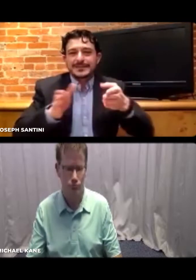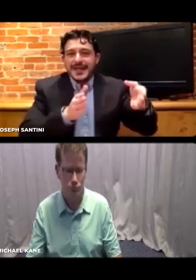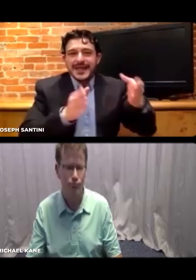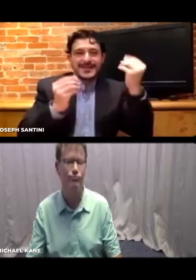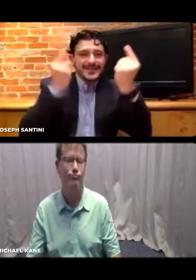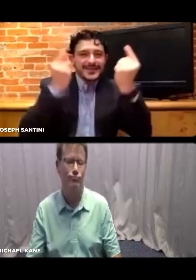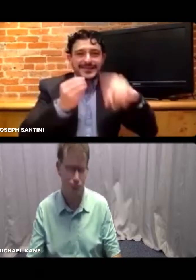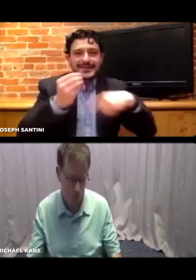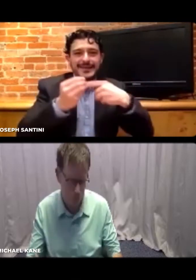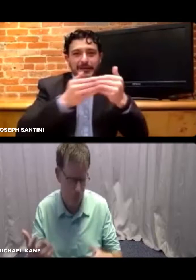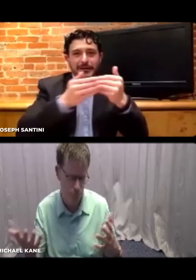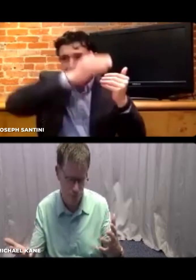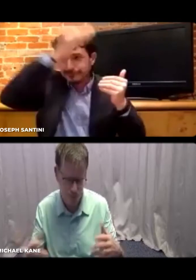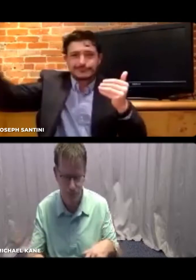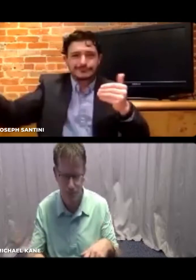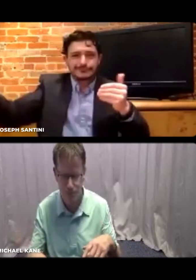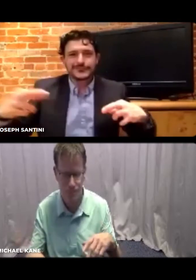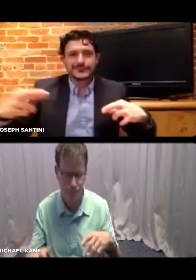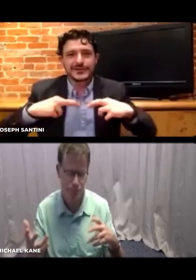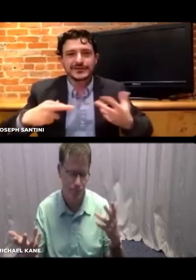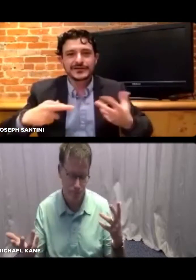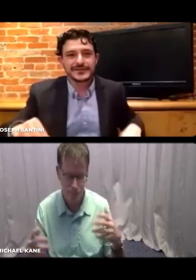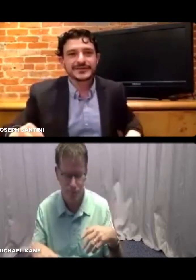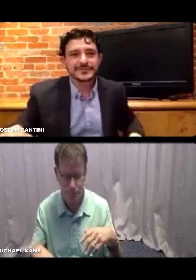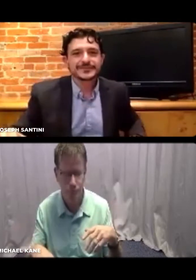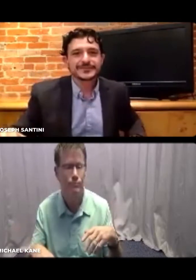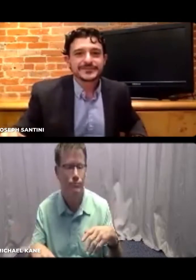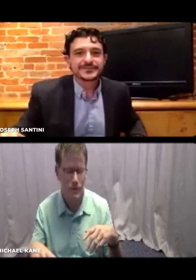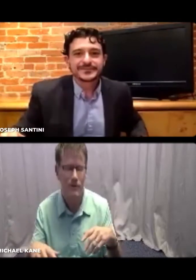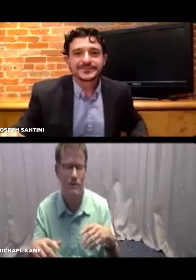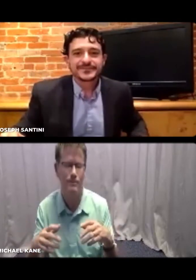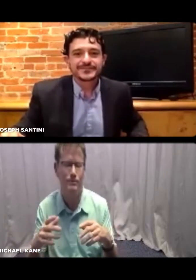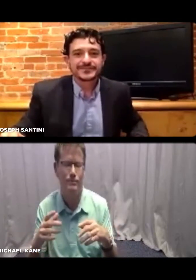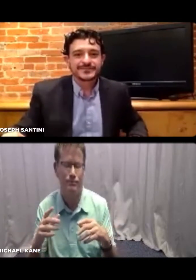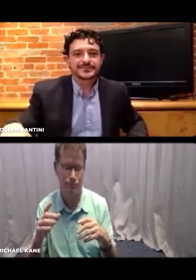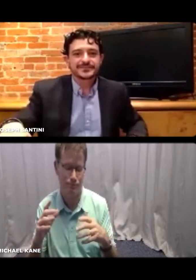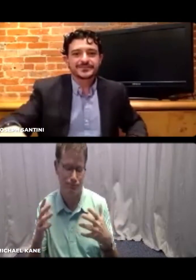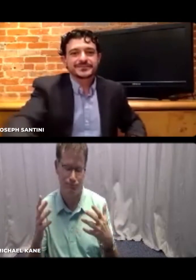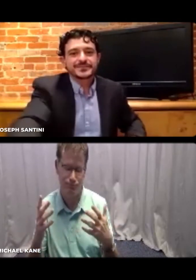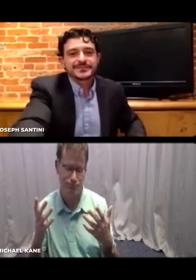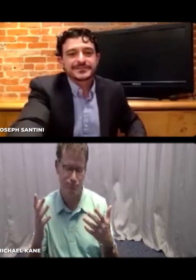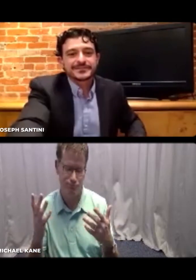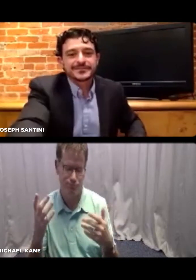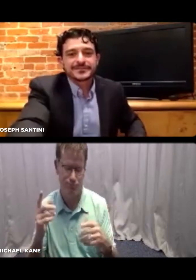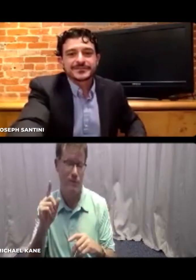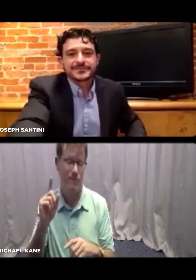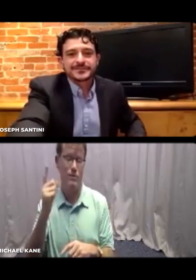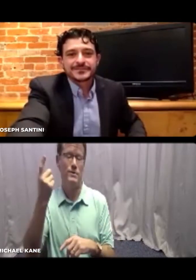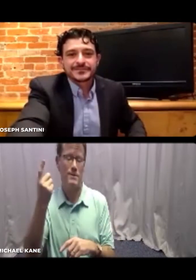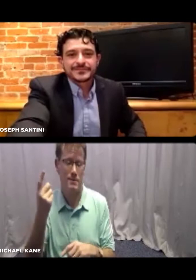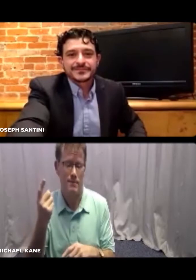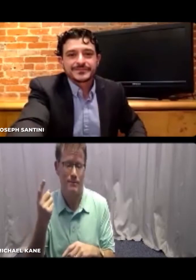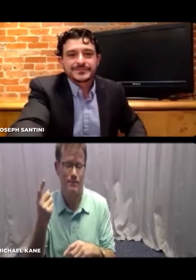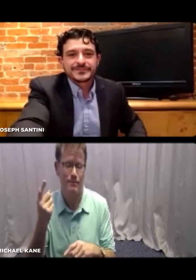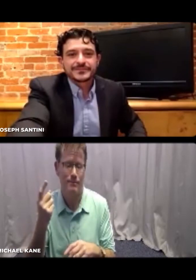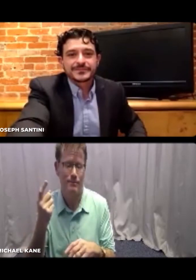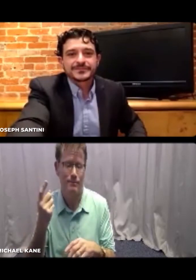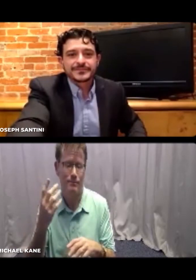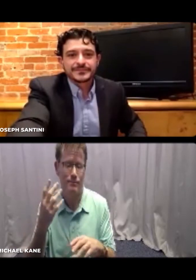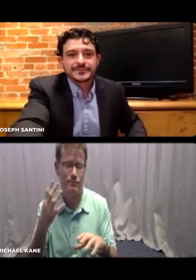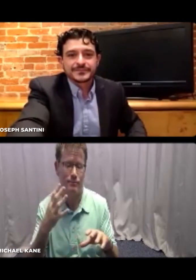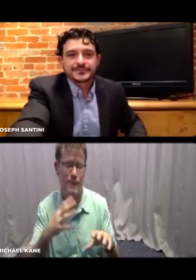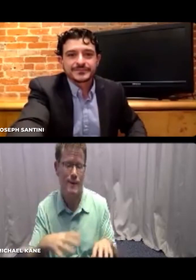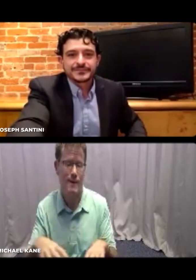should they think about for their future and plan their retirement? Well, first off, they should